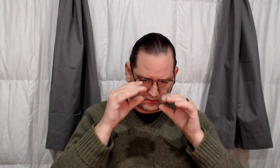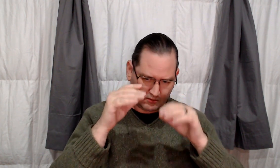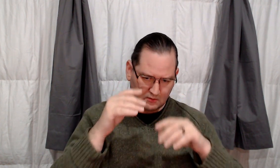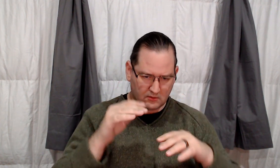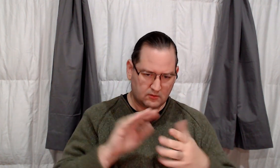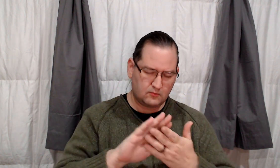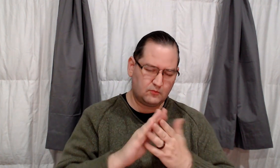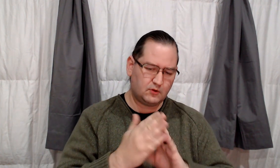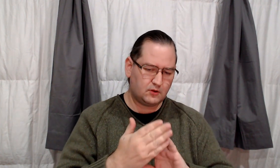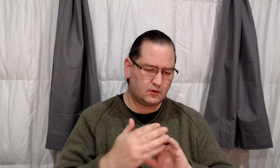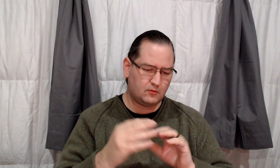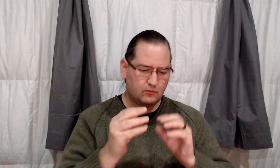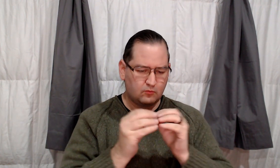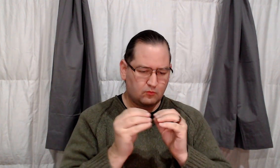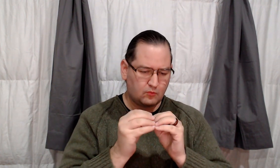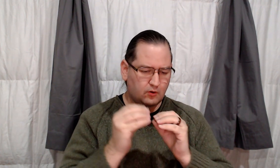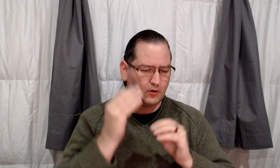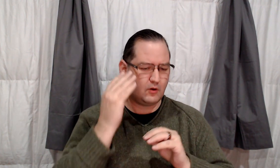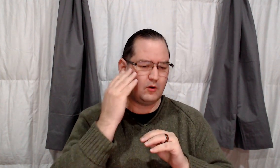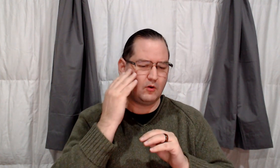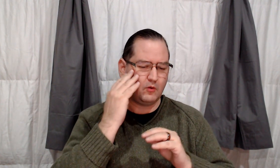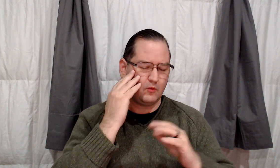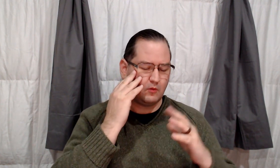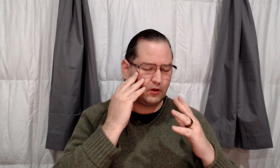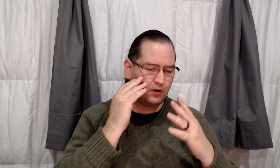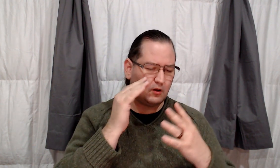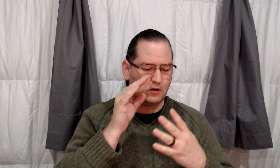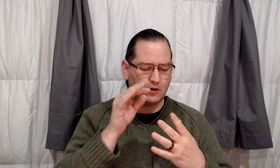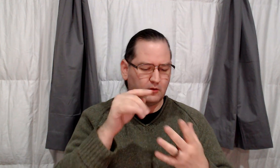things that otherwise may go overlooked or ignored.